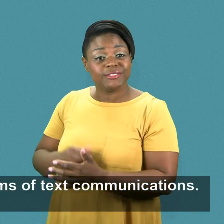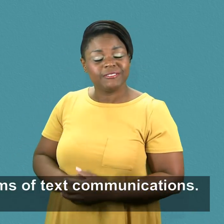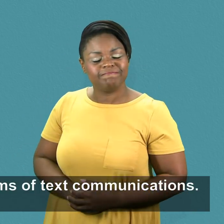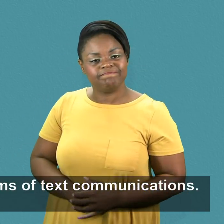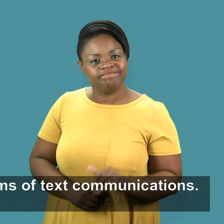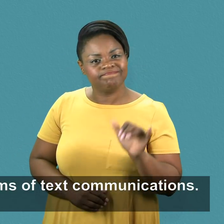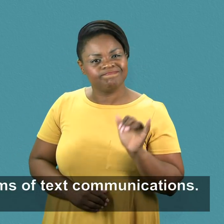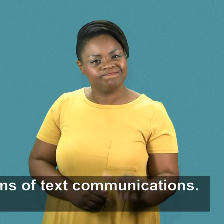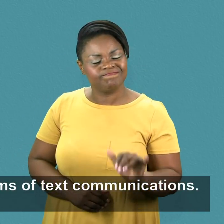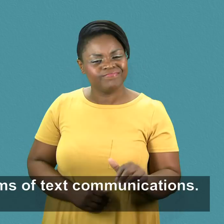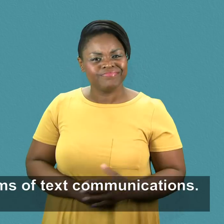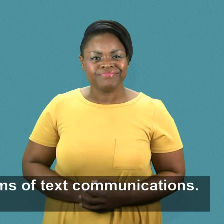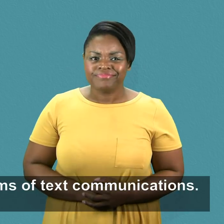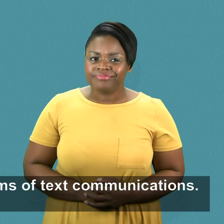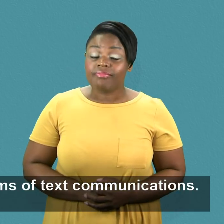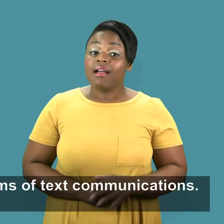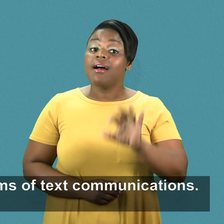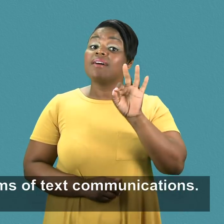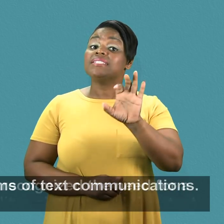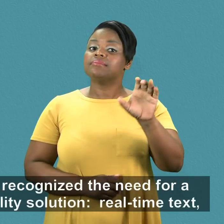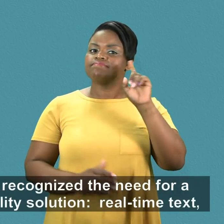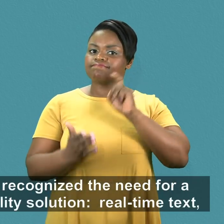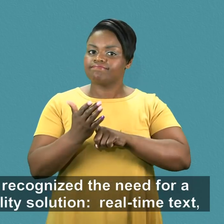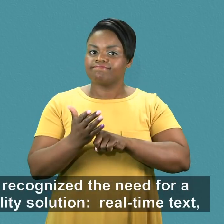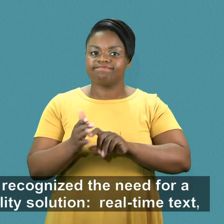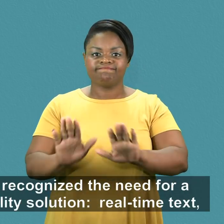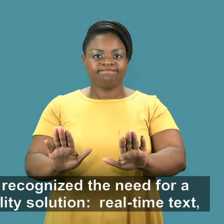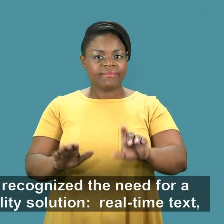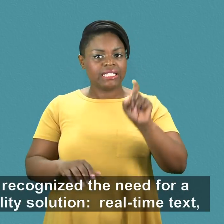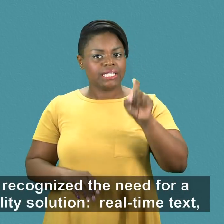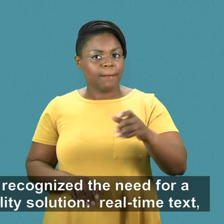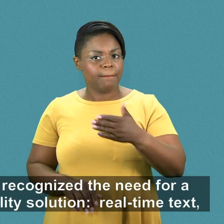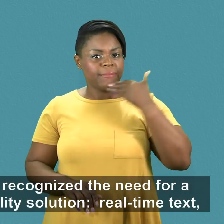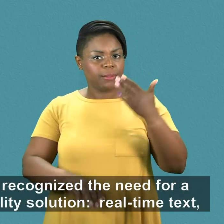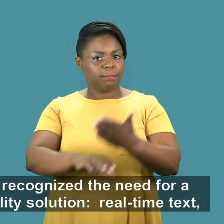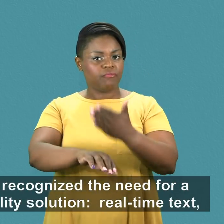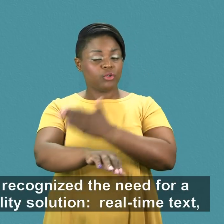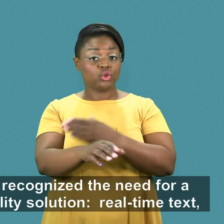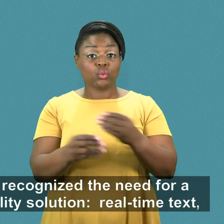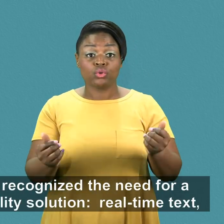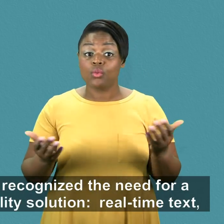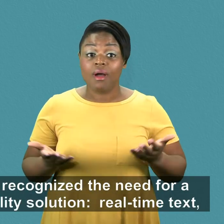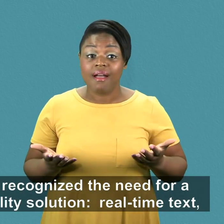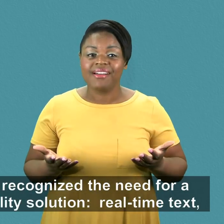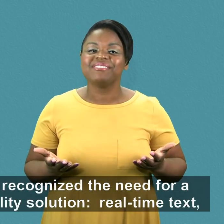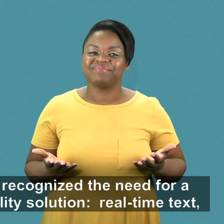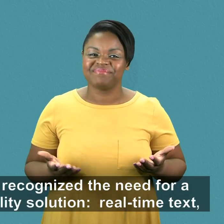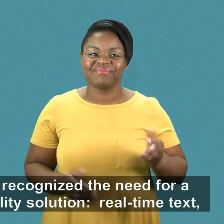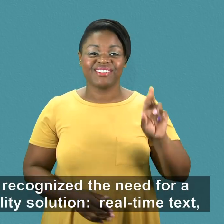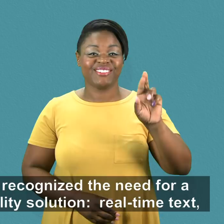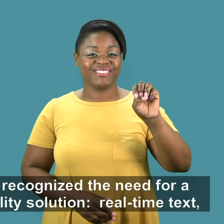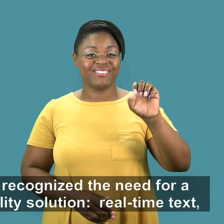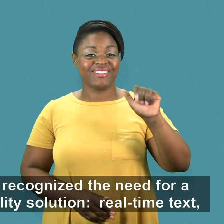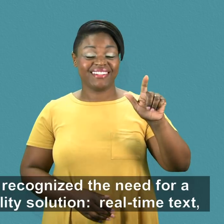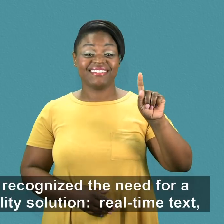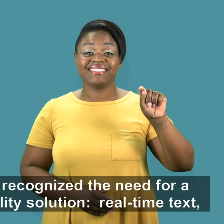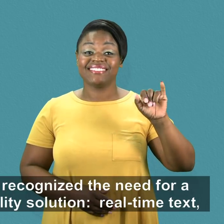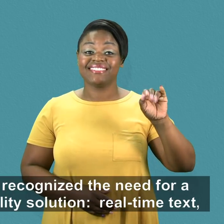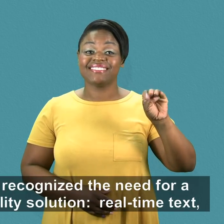text communications. The Commission recognized the need for a superior accessibility solution, real-time text,